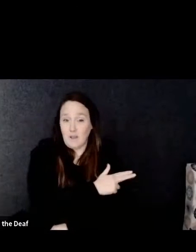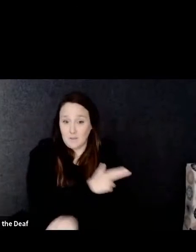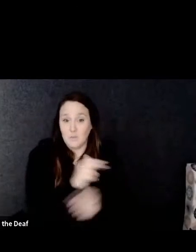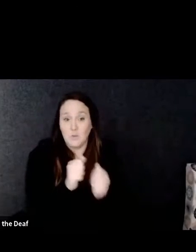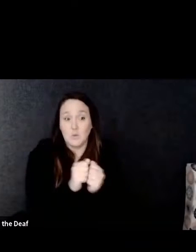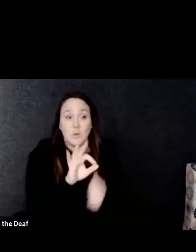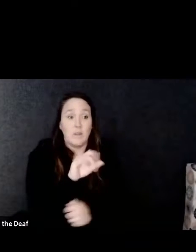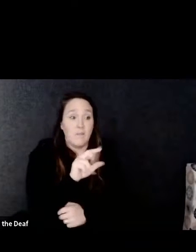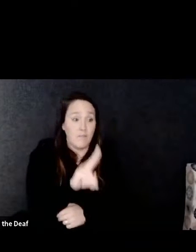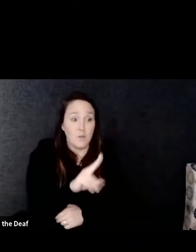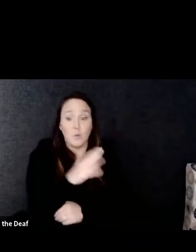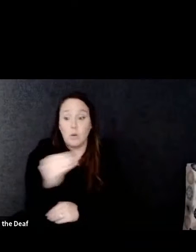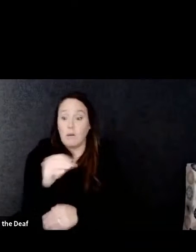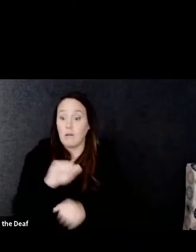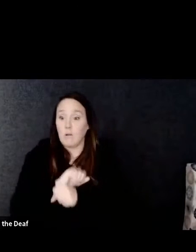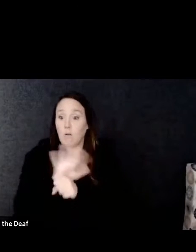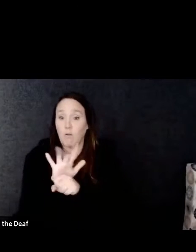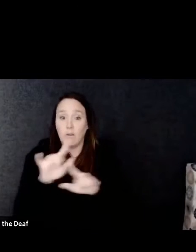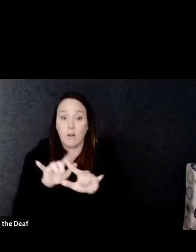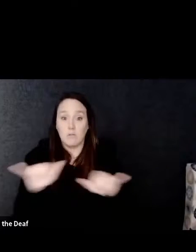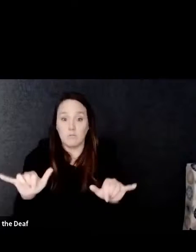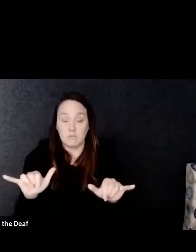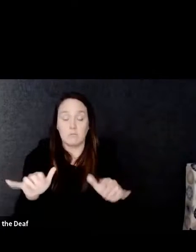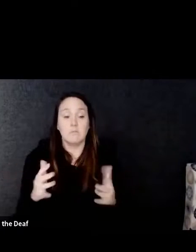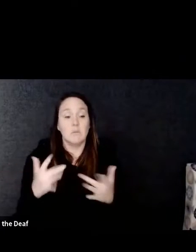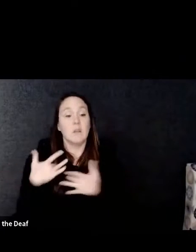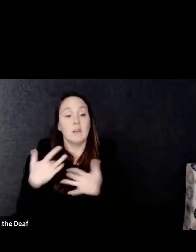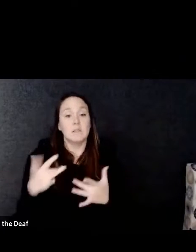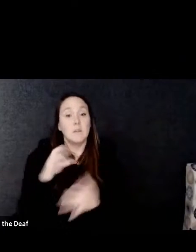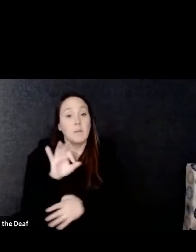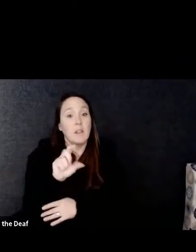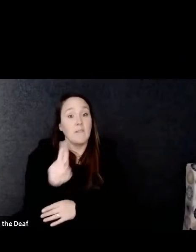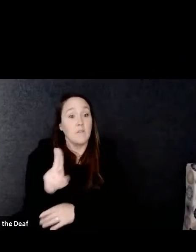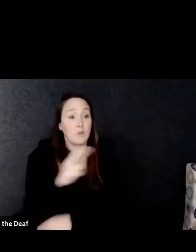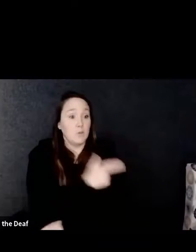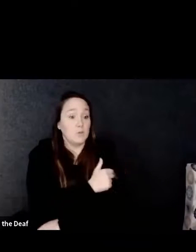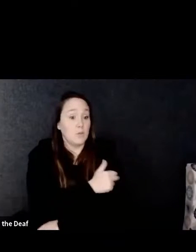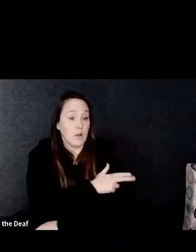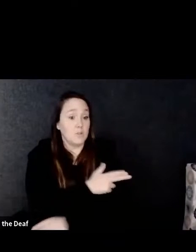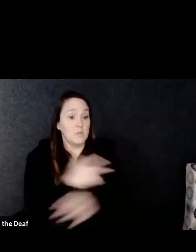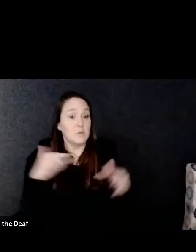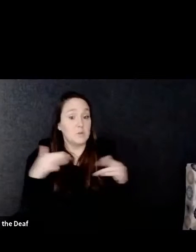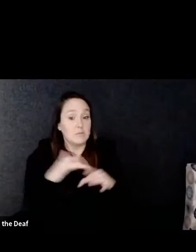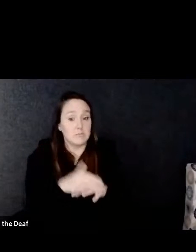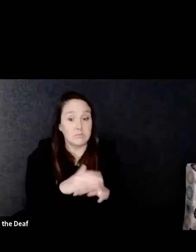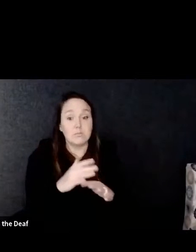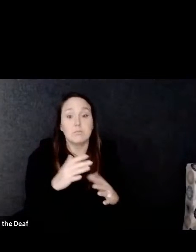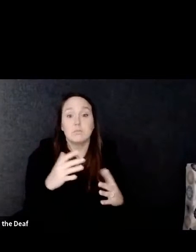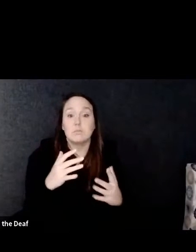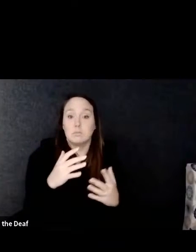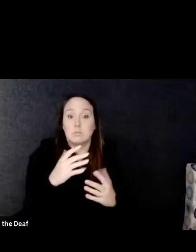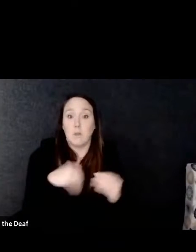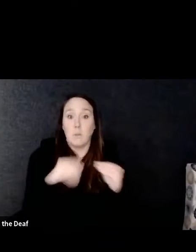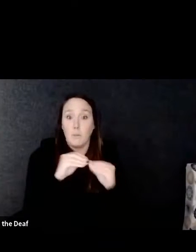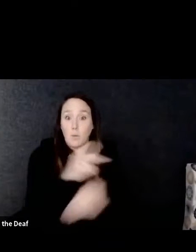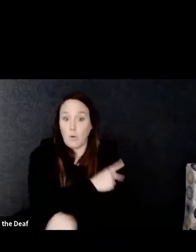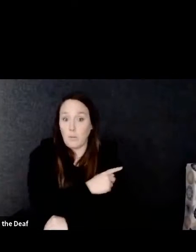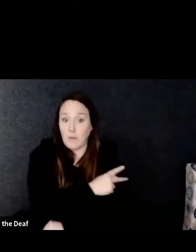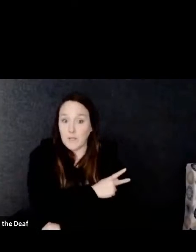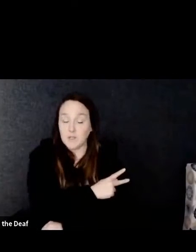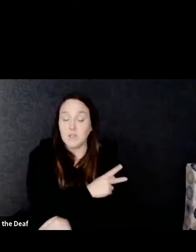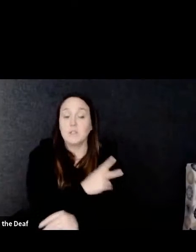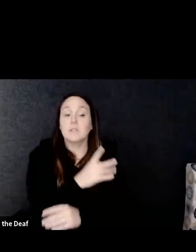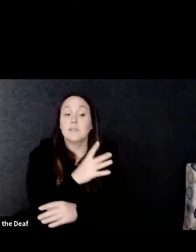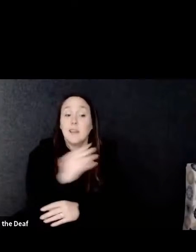flu and COVID. Typically, flu season is the time the hospitals are crowded and have more patients. On top